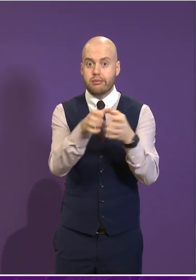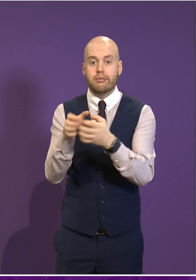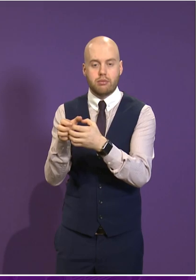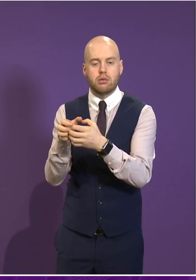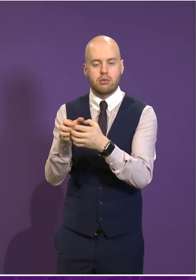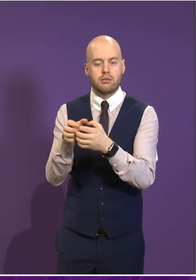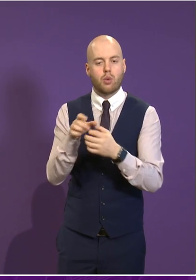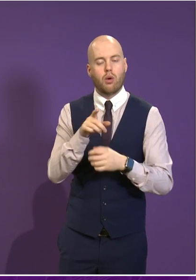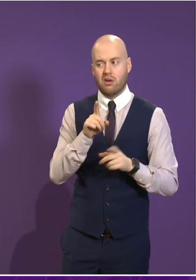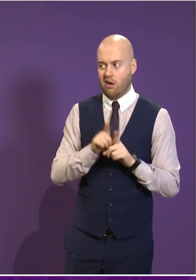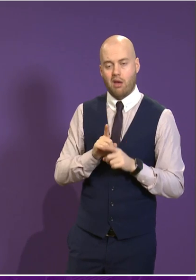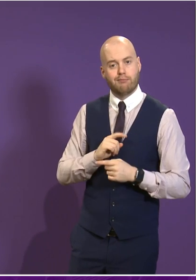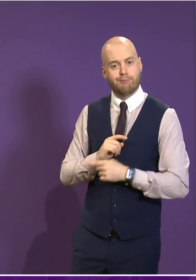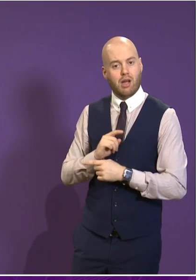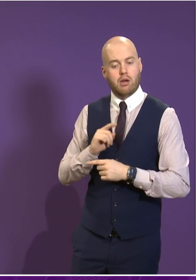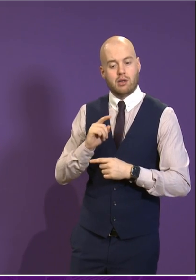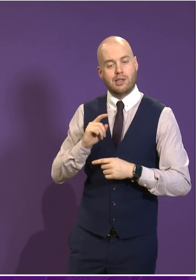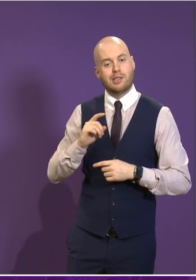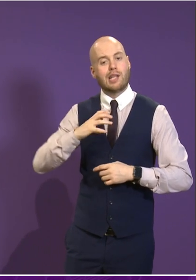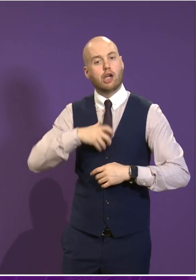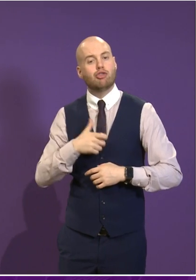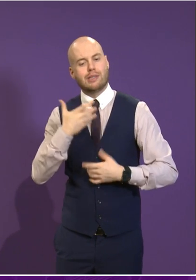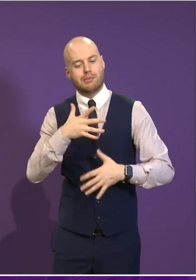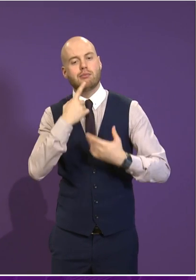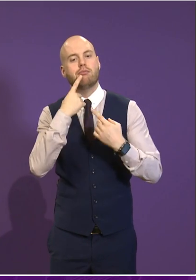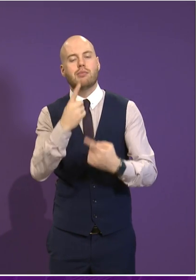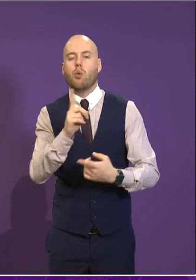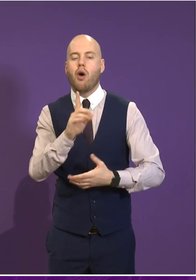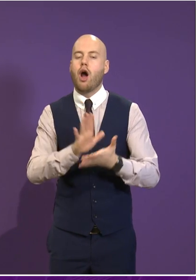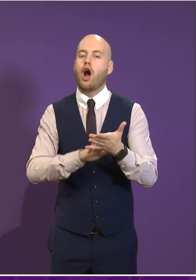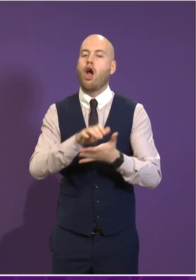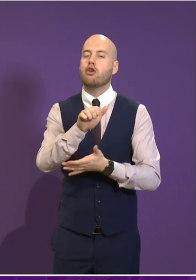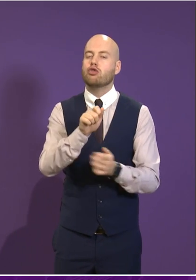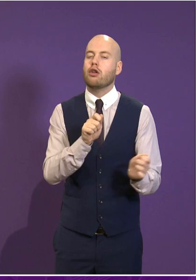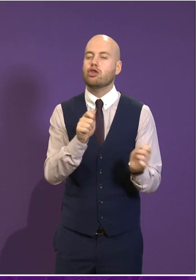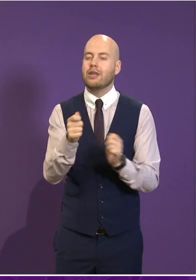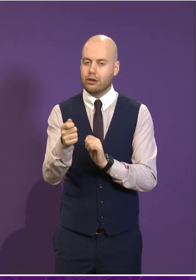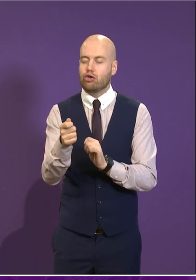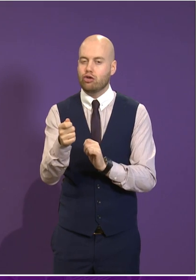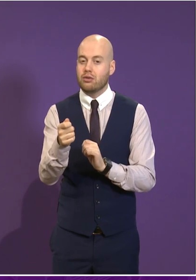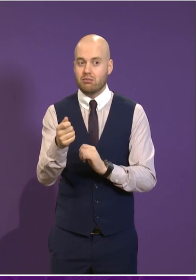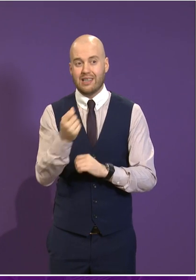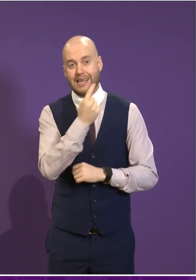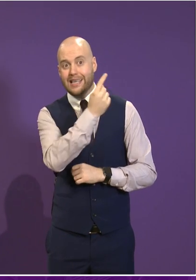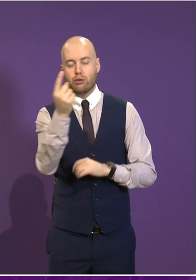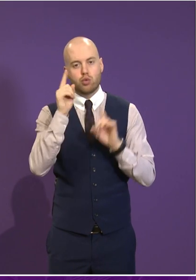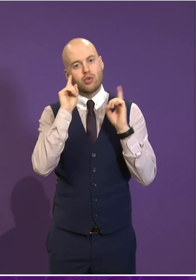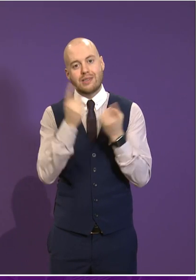aspects that the Cabinet Secretary mentioned about a cultural change, and also the statutory obligations that a university has.